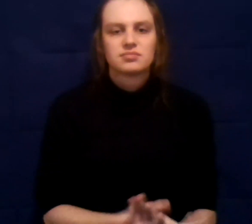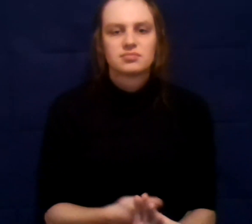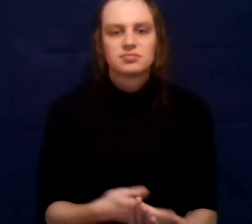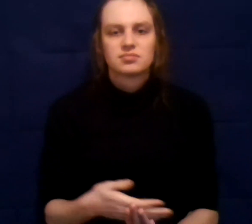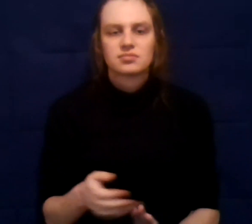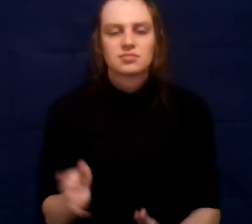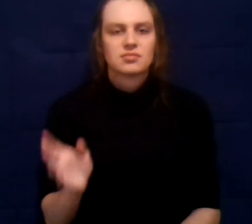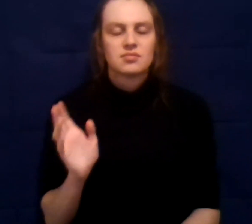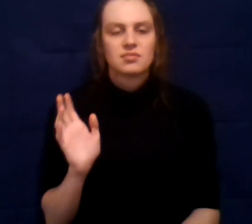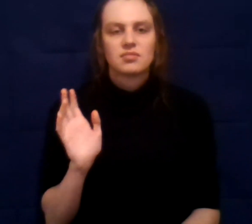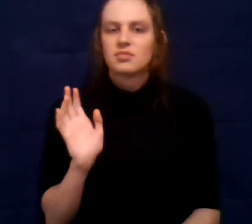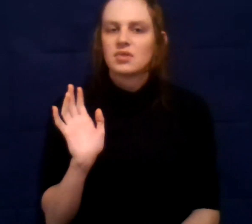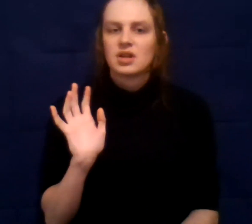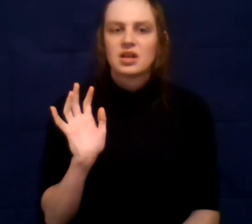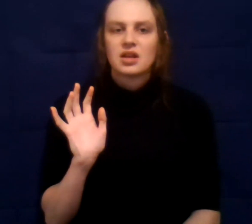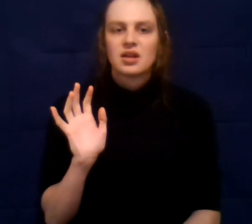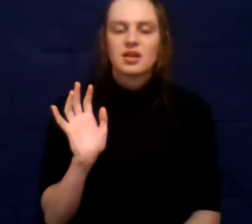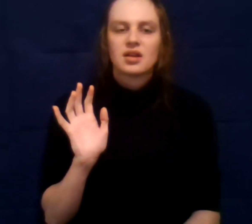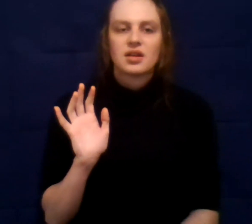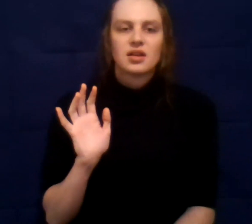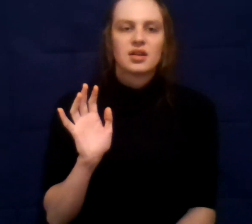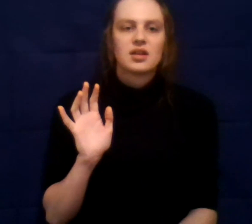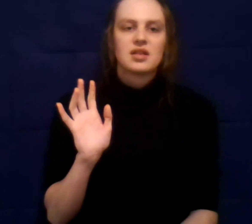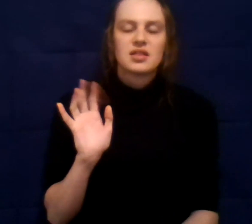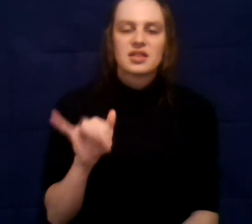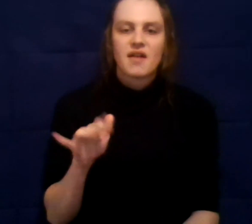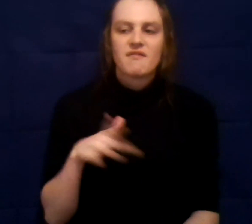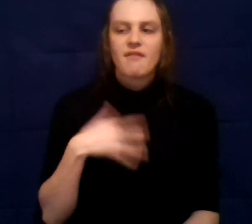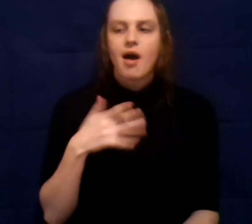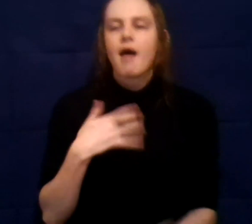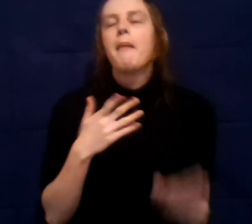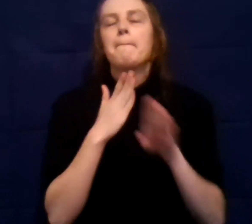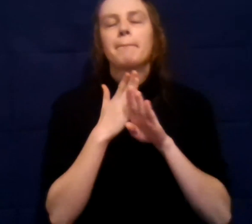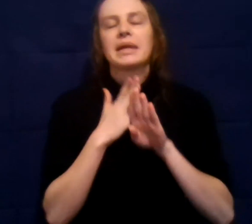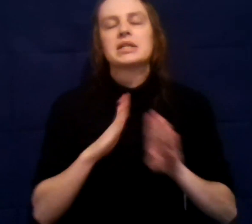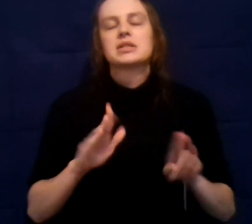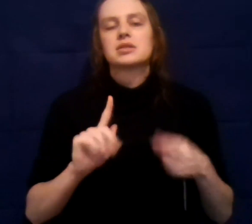my time of peace, as morbid as that is.